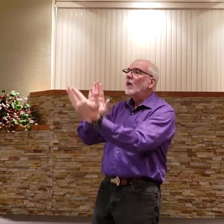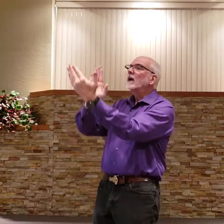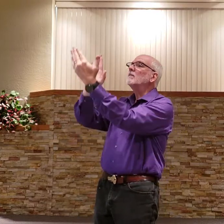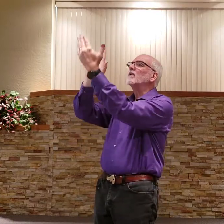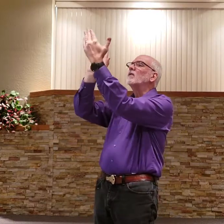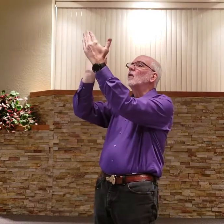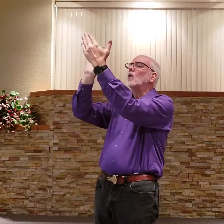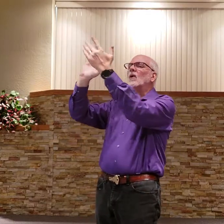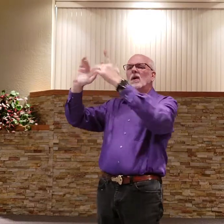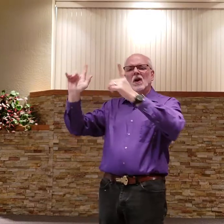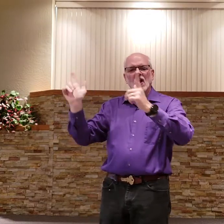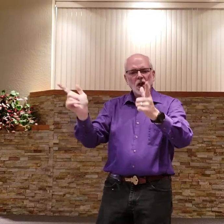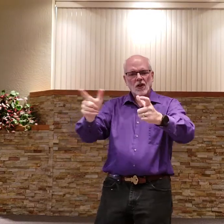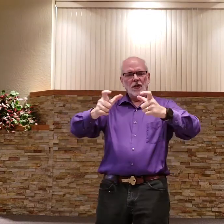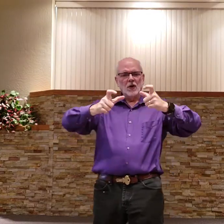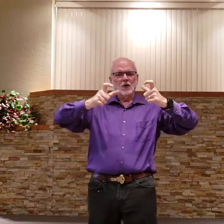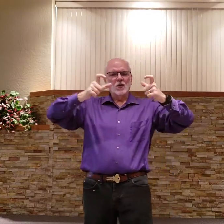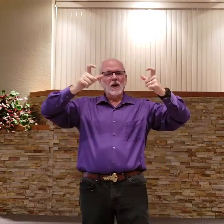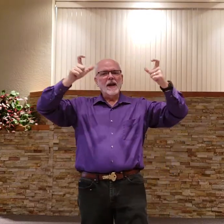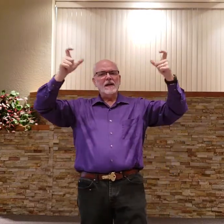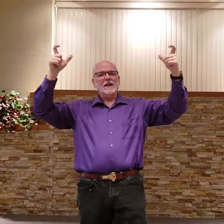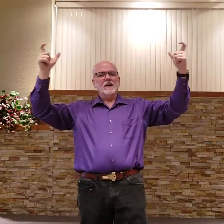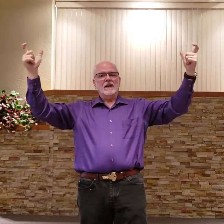bowing before the great,